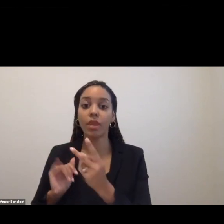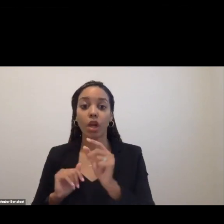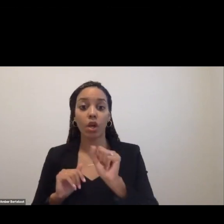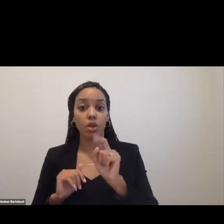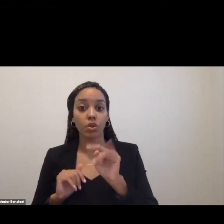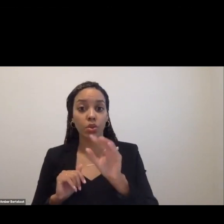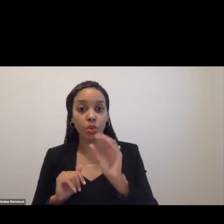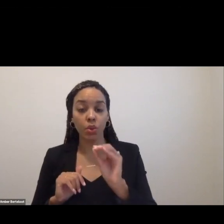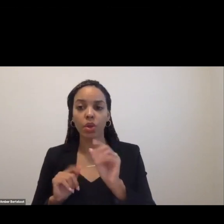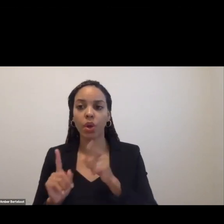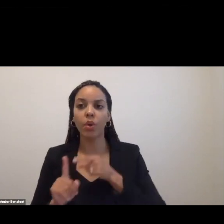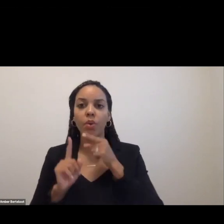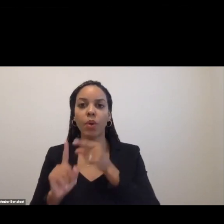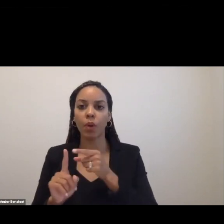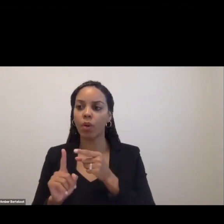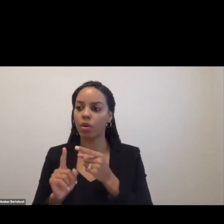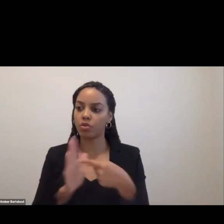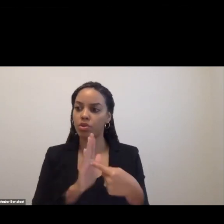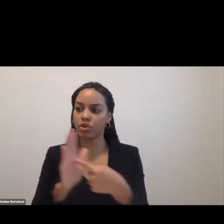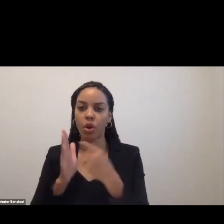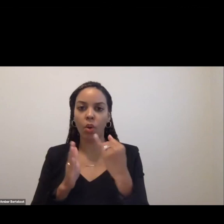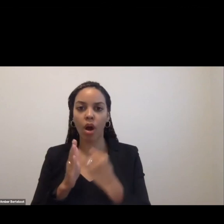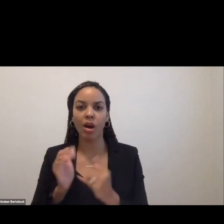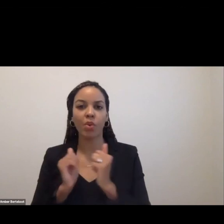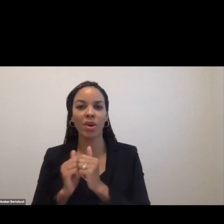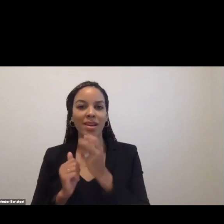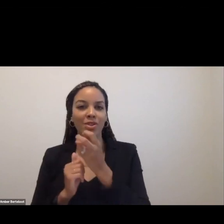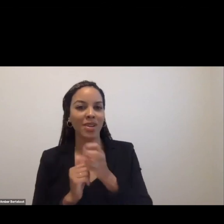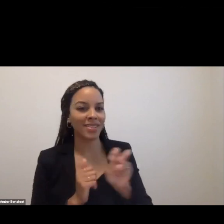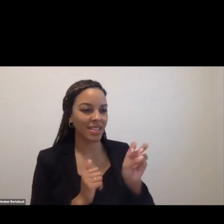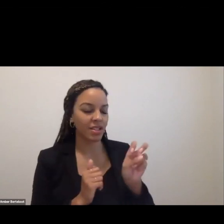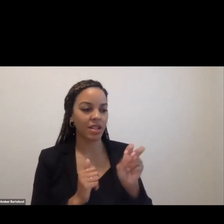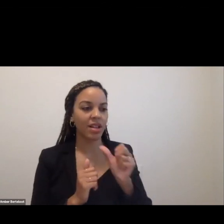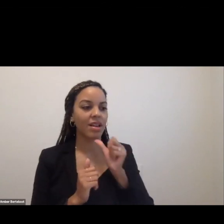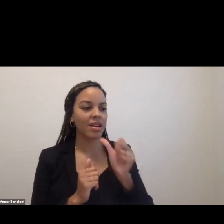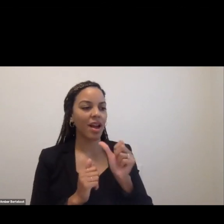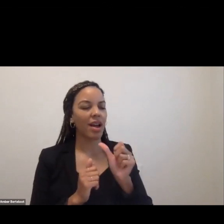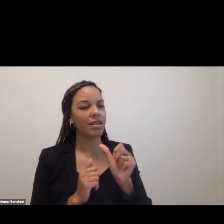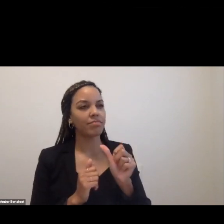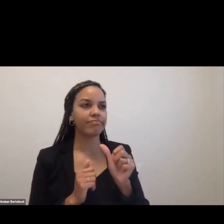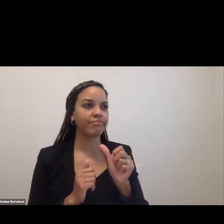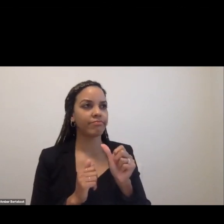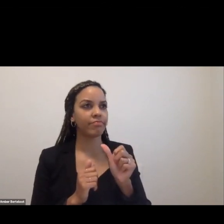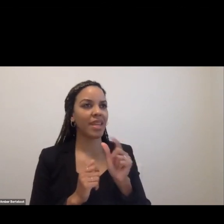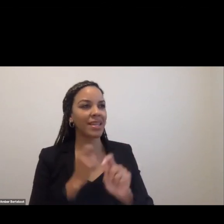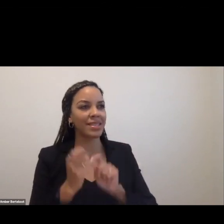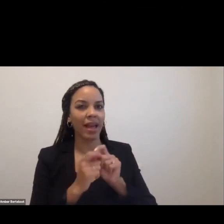embody art in transition, not necessarily the gestation of the work itself,